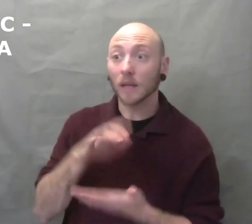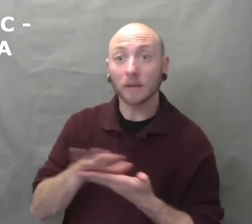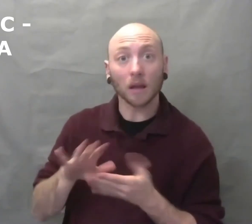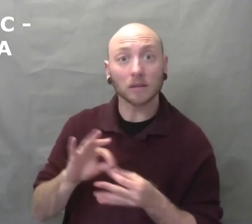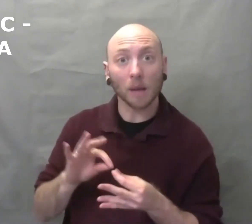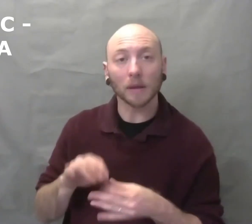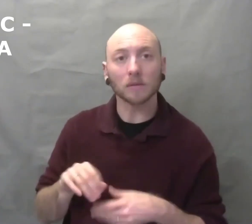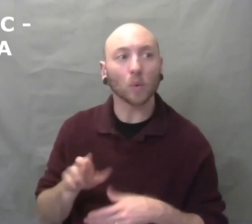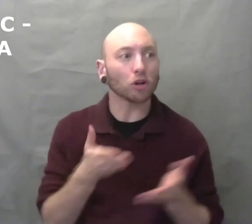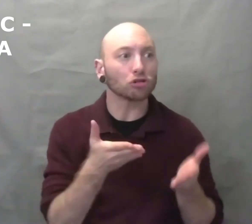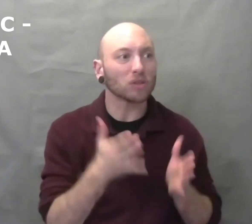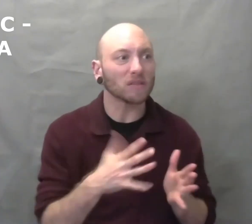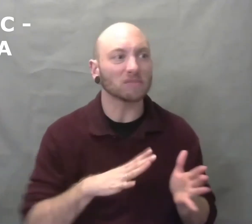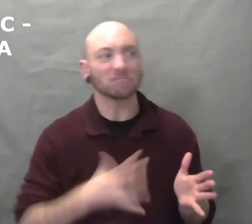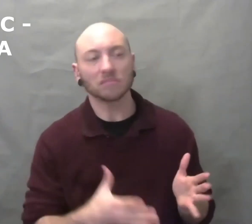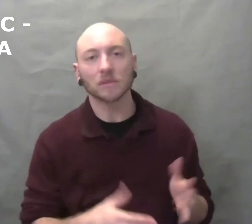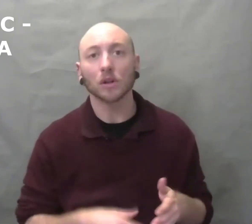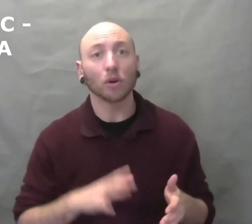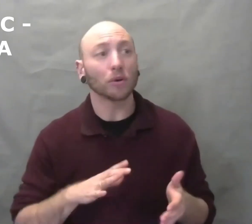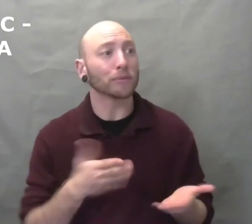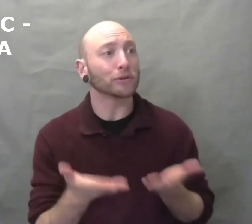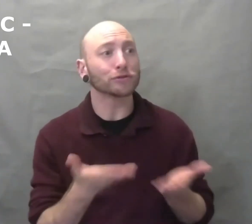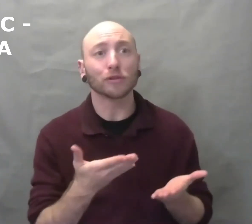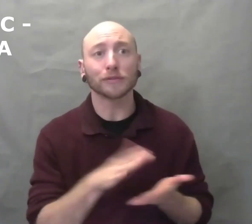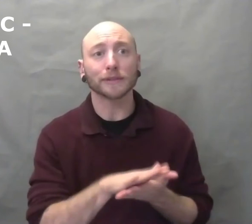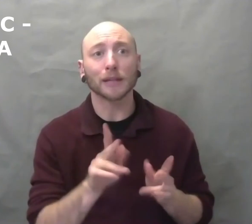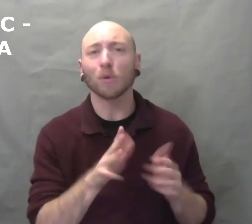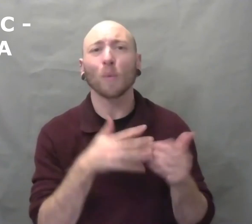made me mad, or a server complimented me, anything. As soon as somebody mentioned something